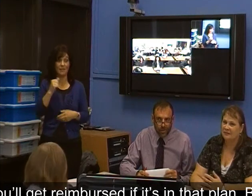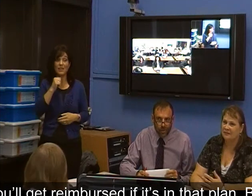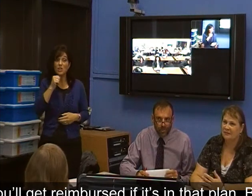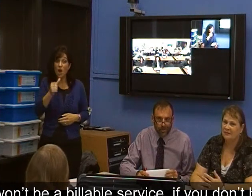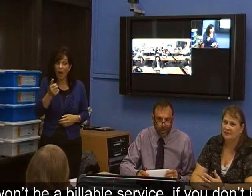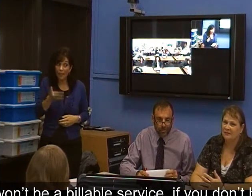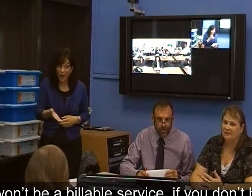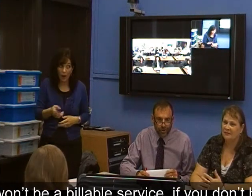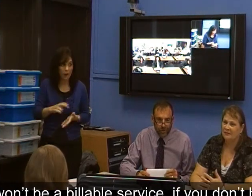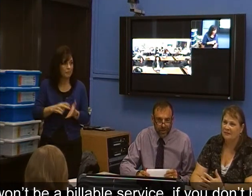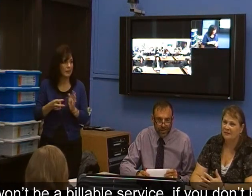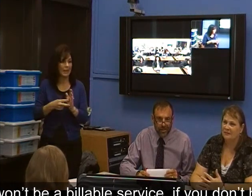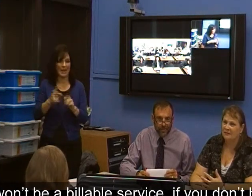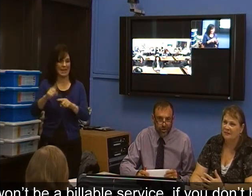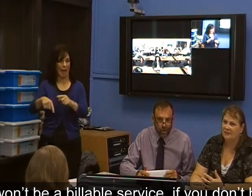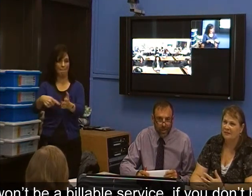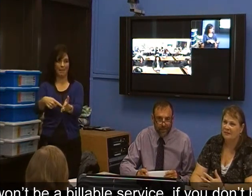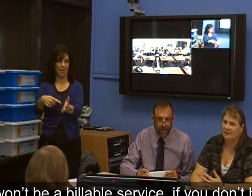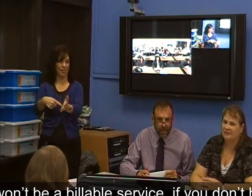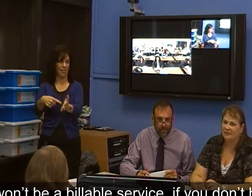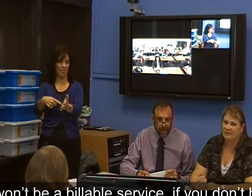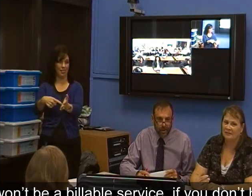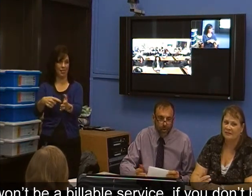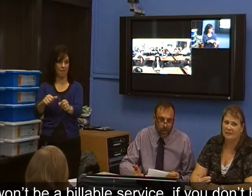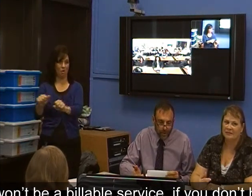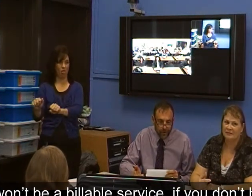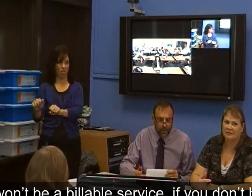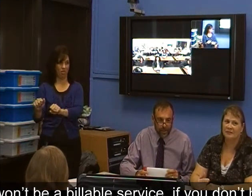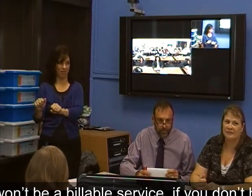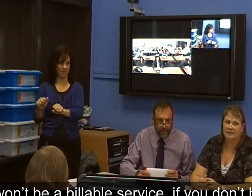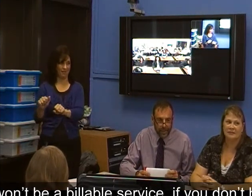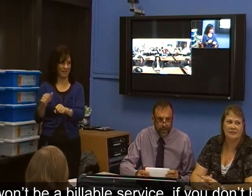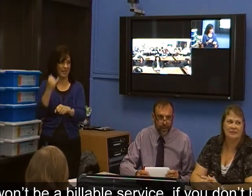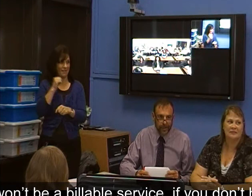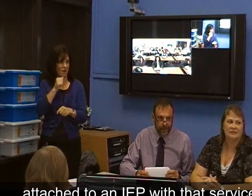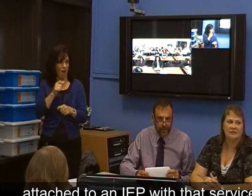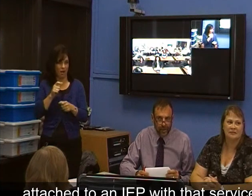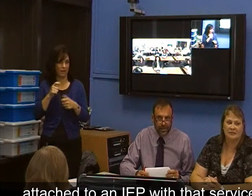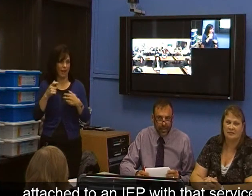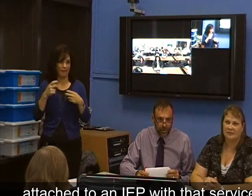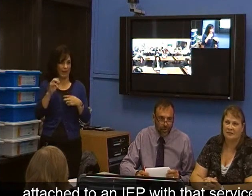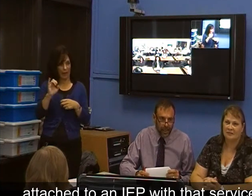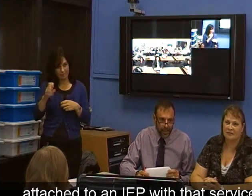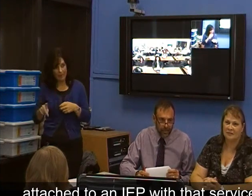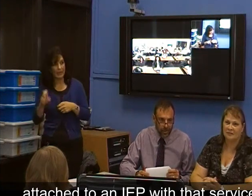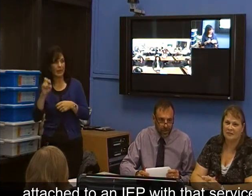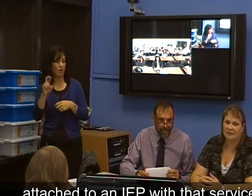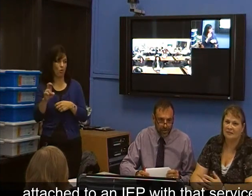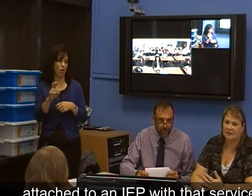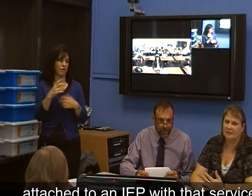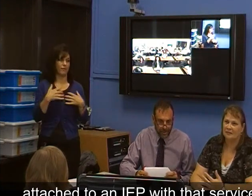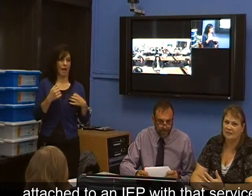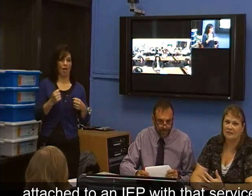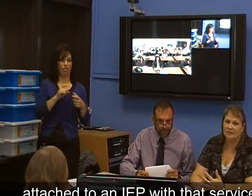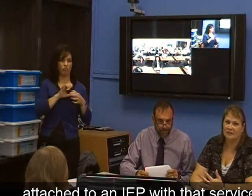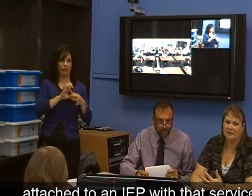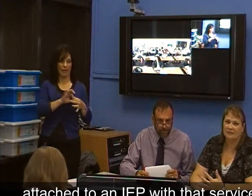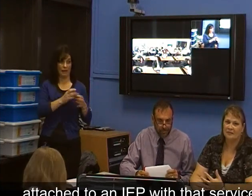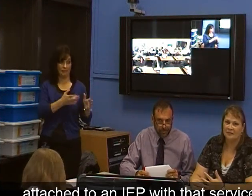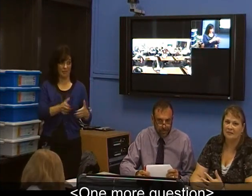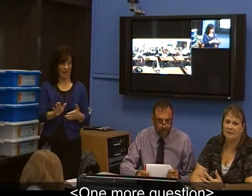reimbursed, it won't be a billable service if you don't have an IEP or a health-related plan attached to an IEP with that service.